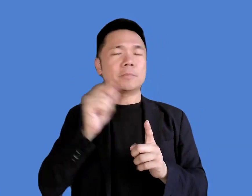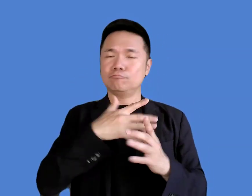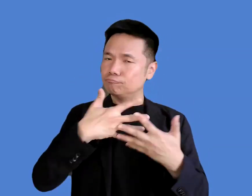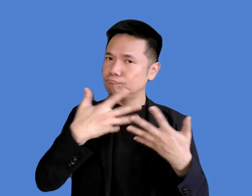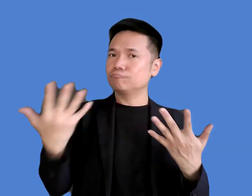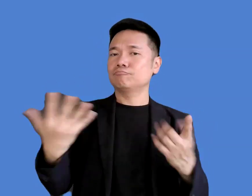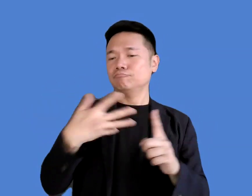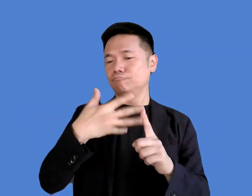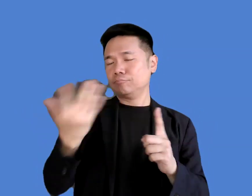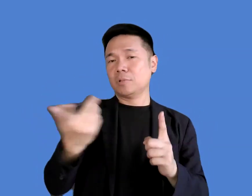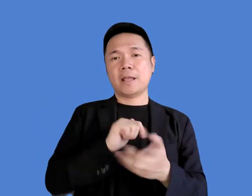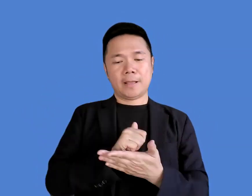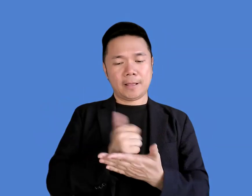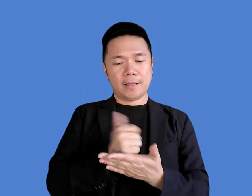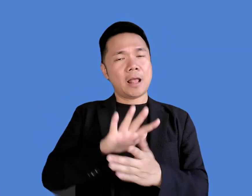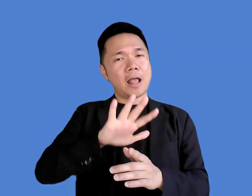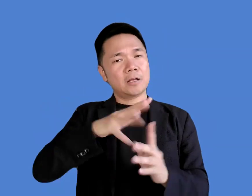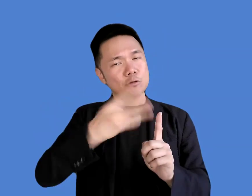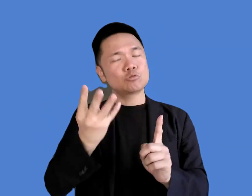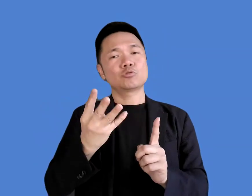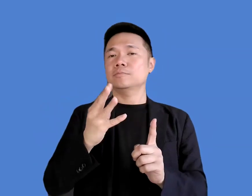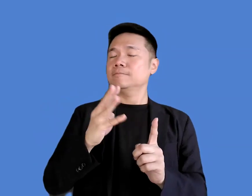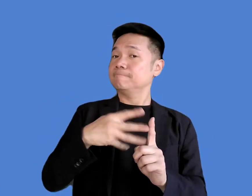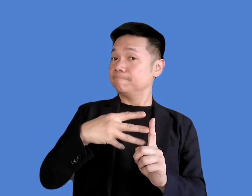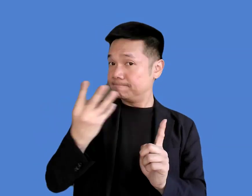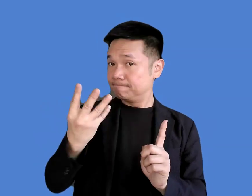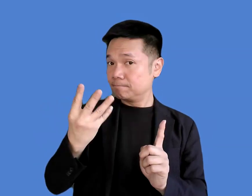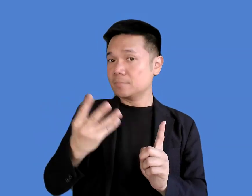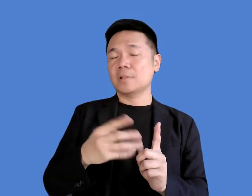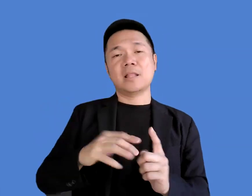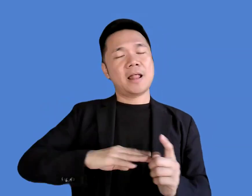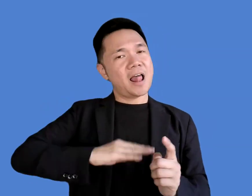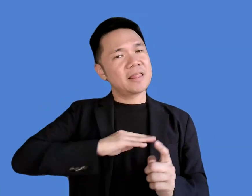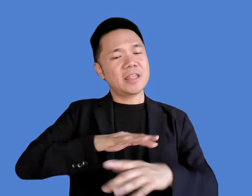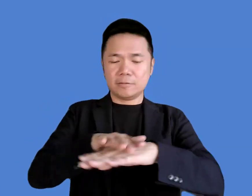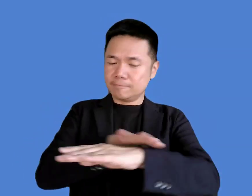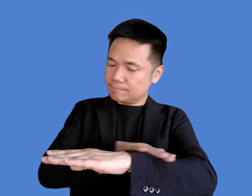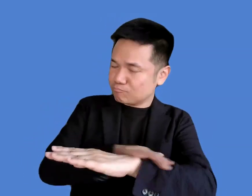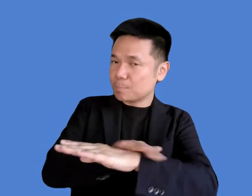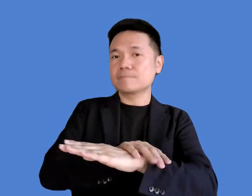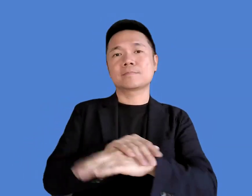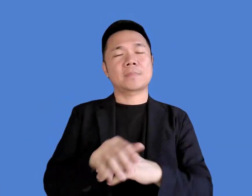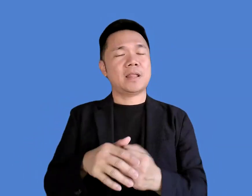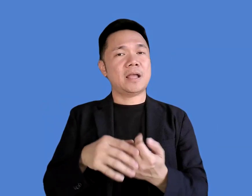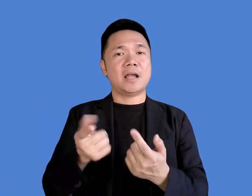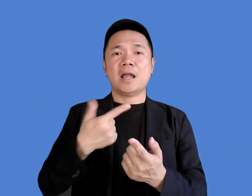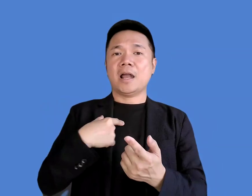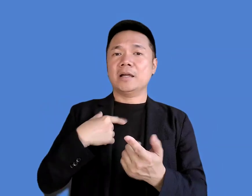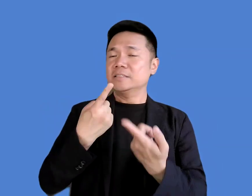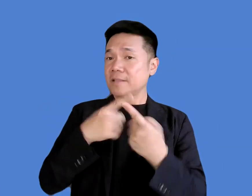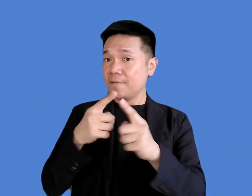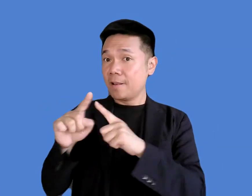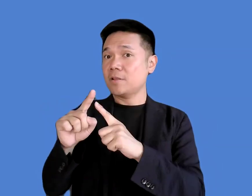disability, LGBTIQ populations, age, ethnic background, considering socioeconomic